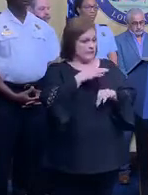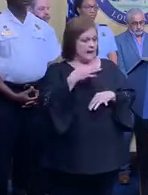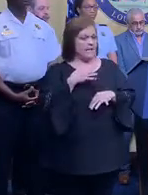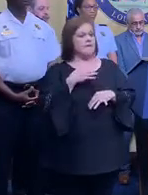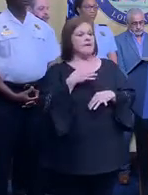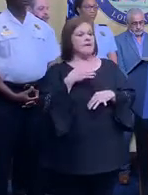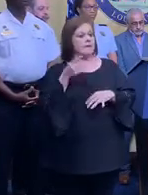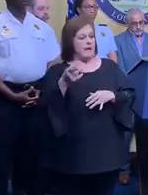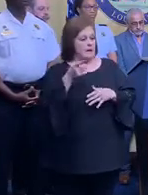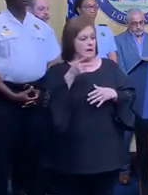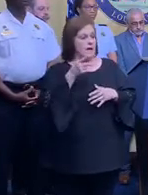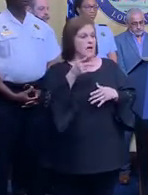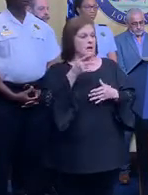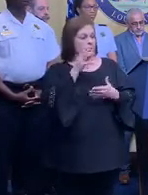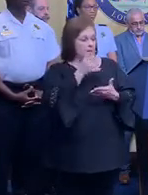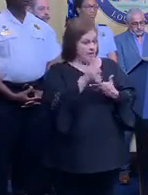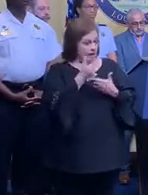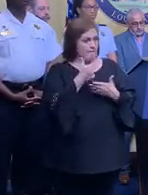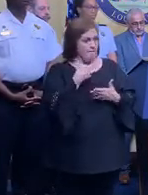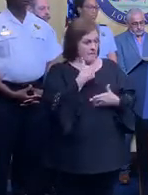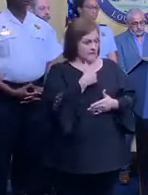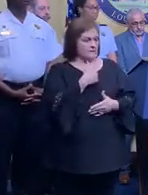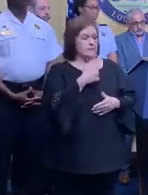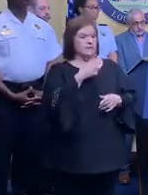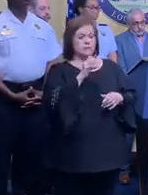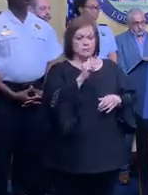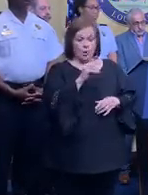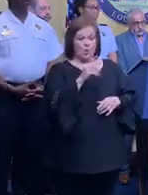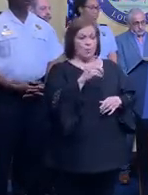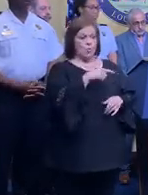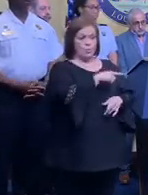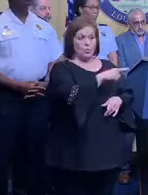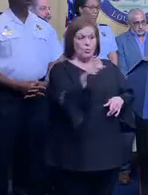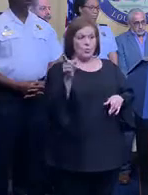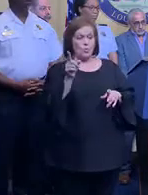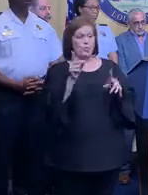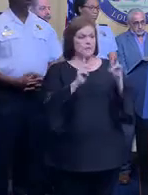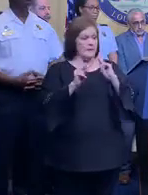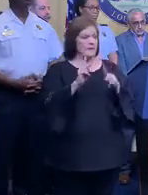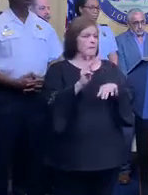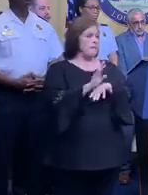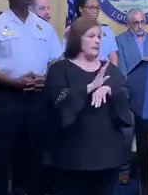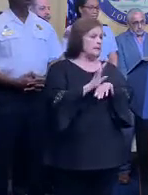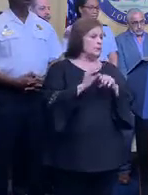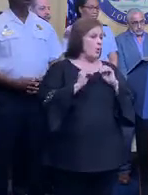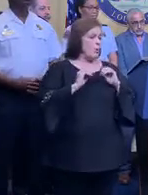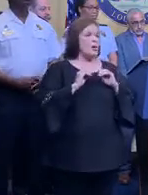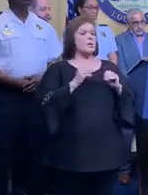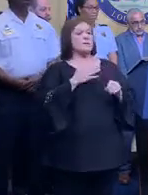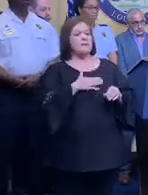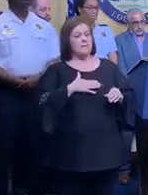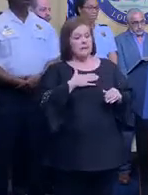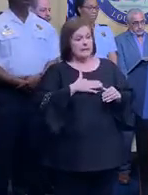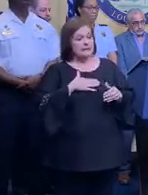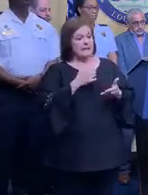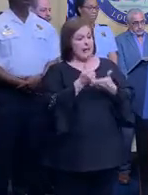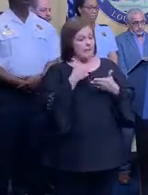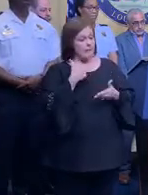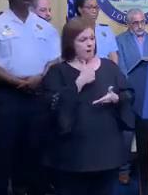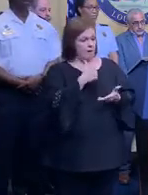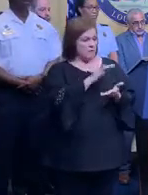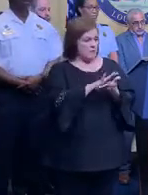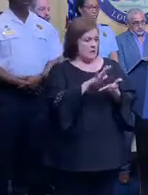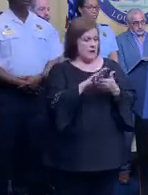is we need every citizen, every business owner to assist in the effort to clean up after severe weather